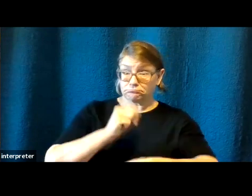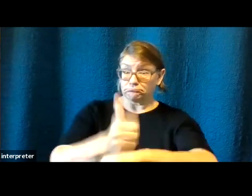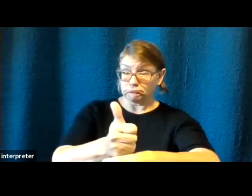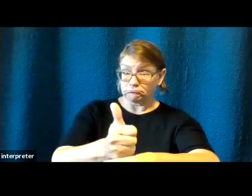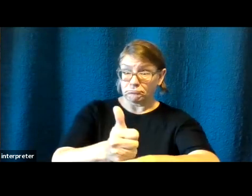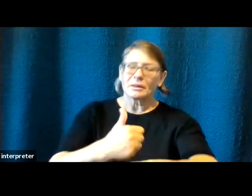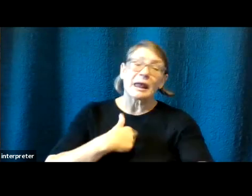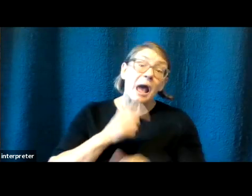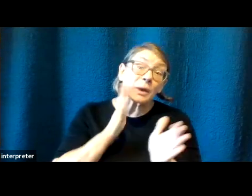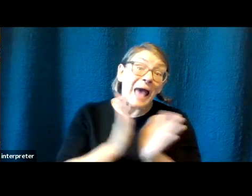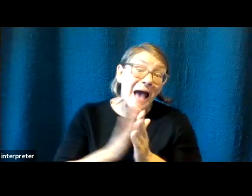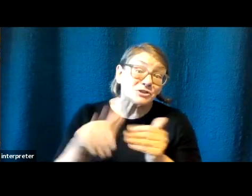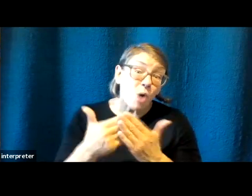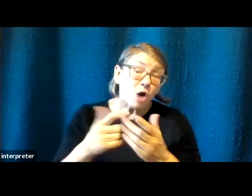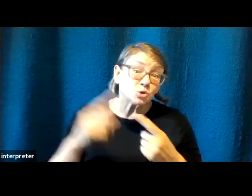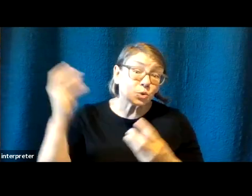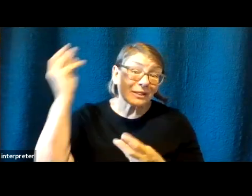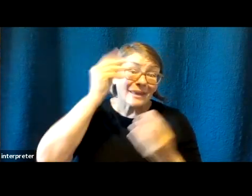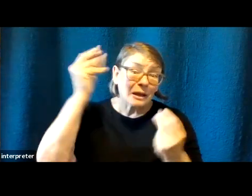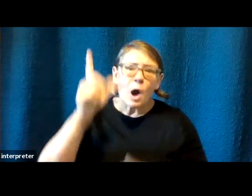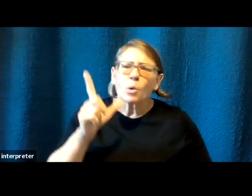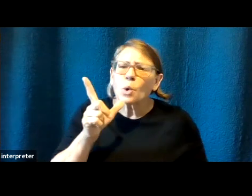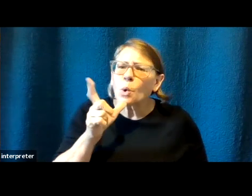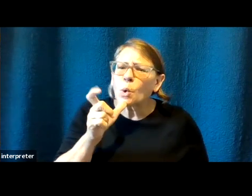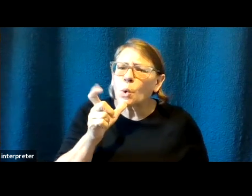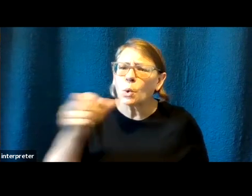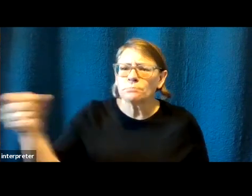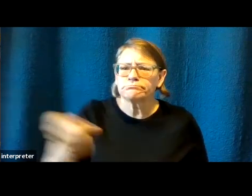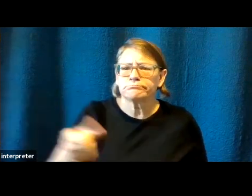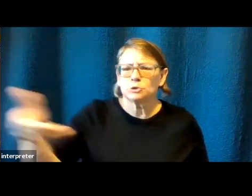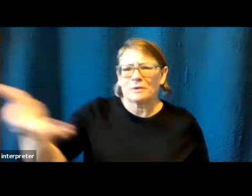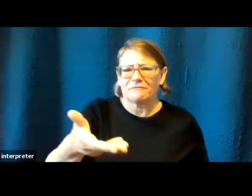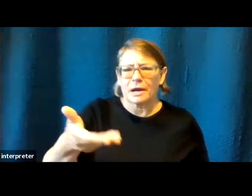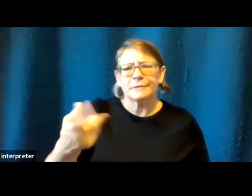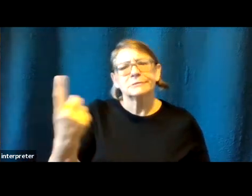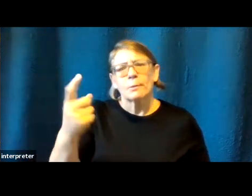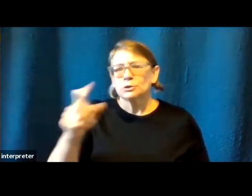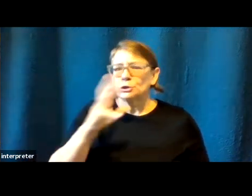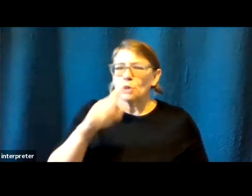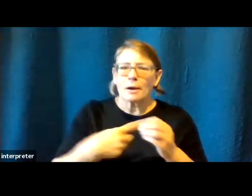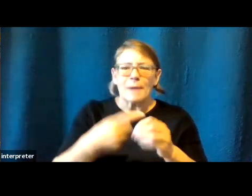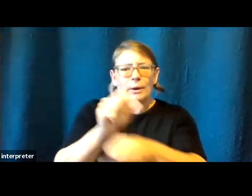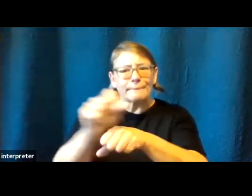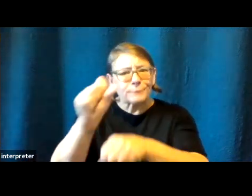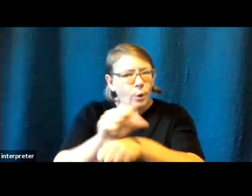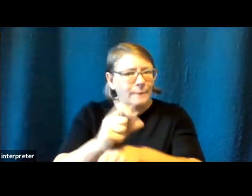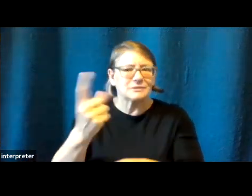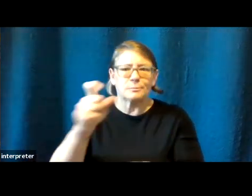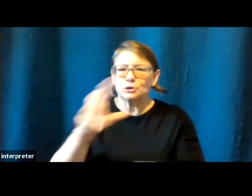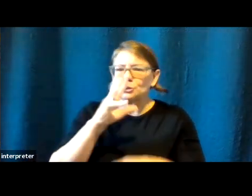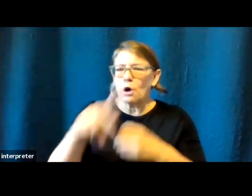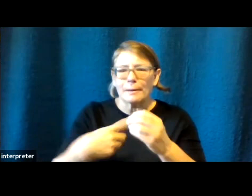would ask you all to be thinking about who. Certainly there should be someone talking about employment, someone talking